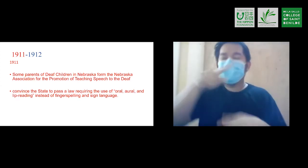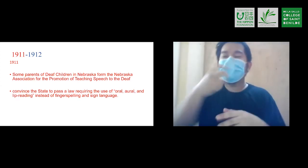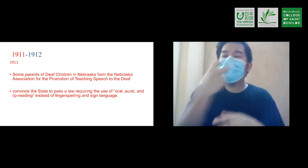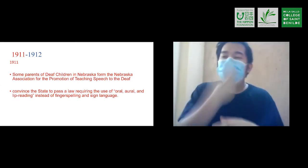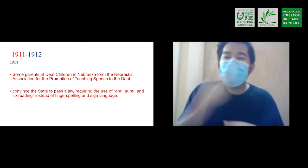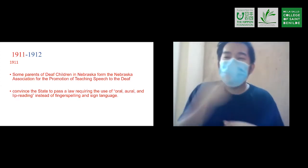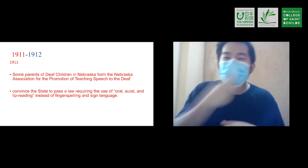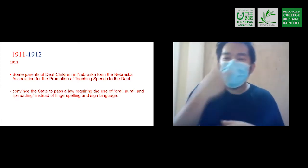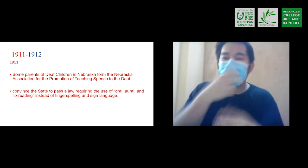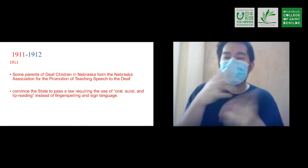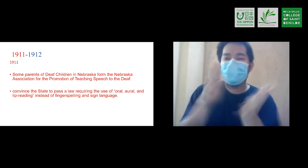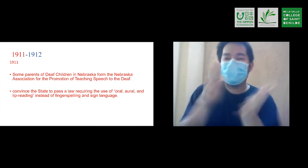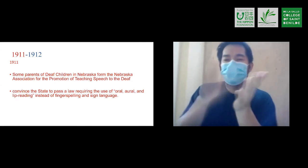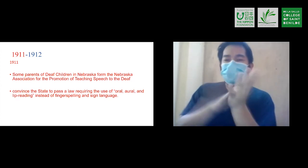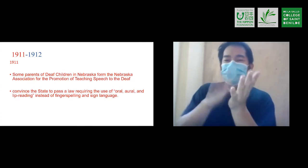And this US